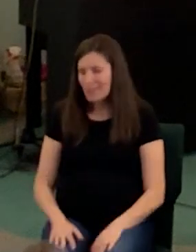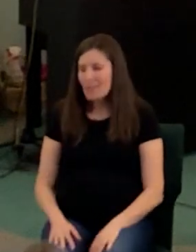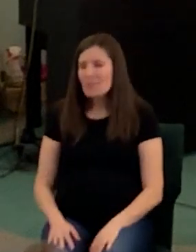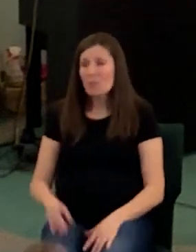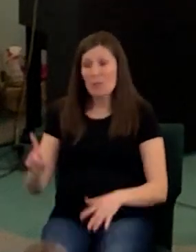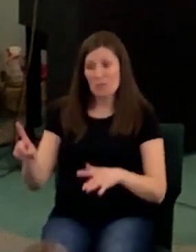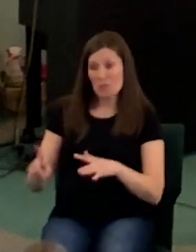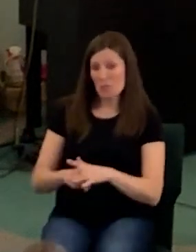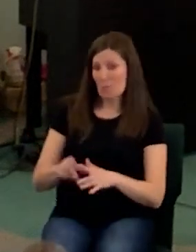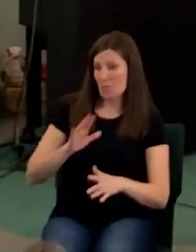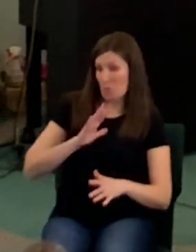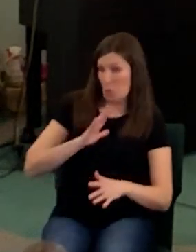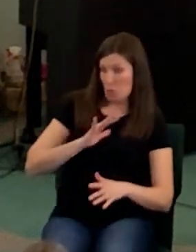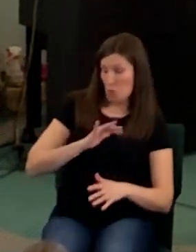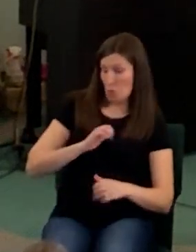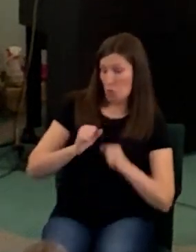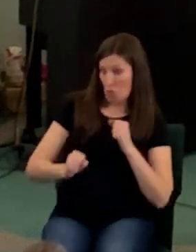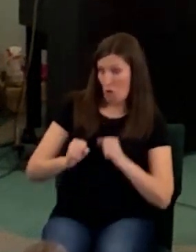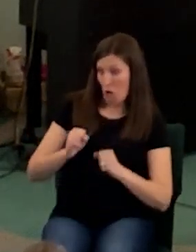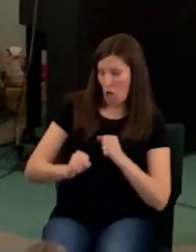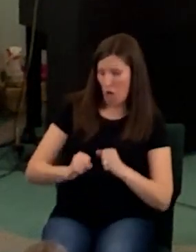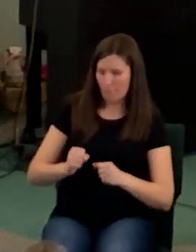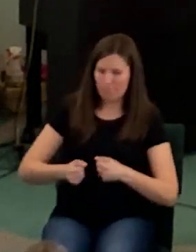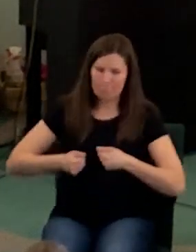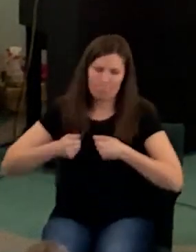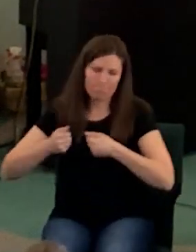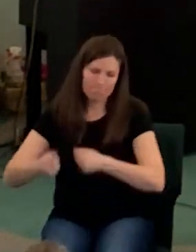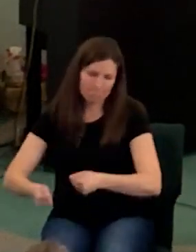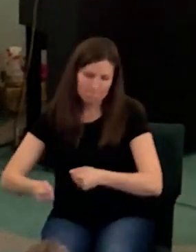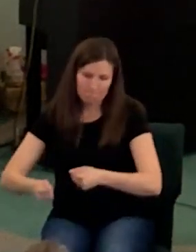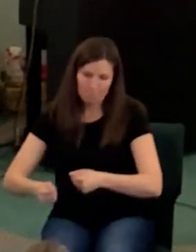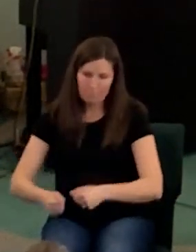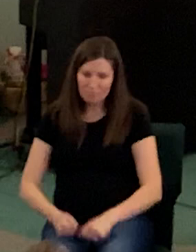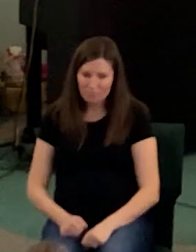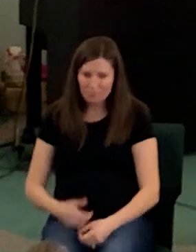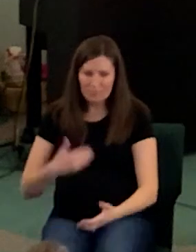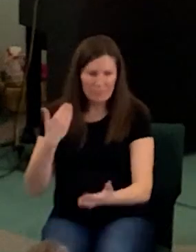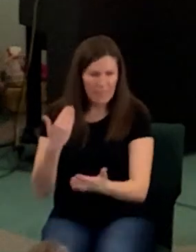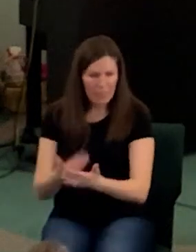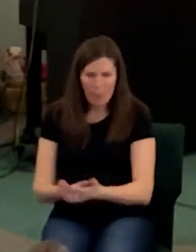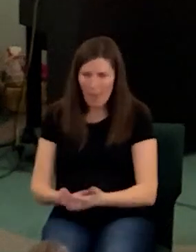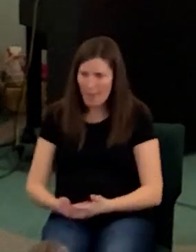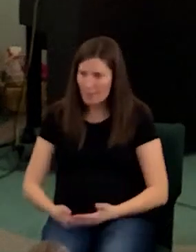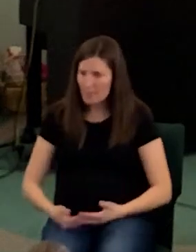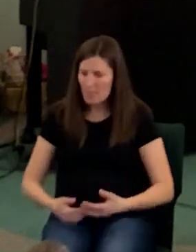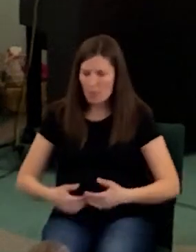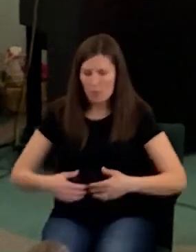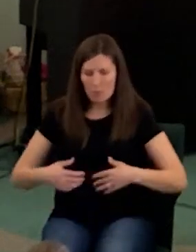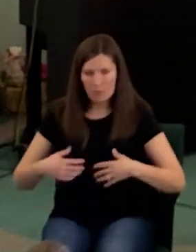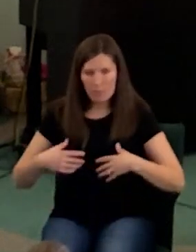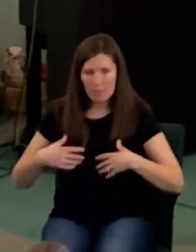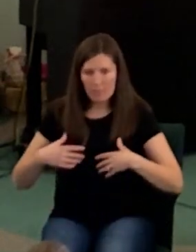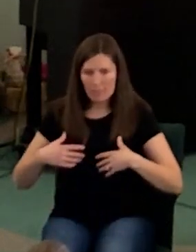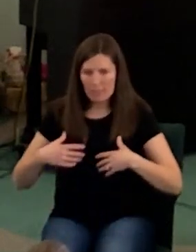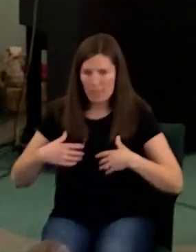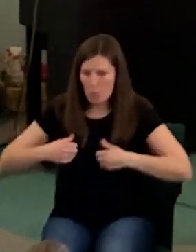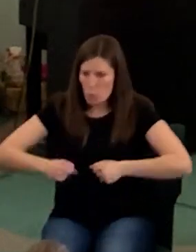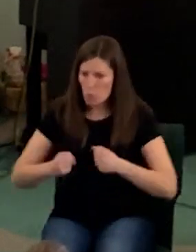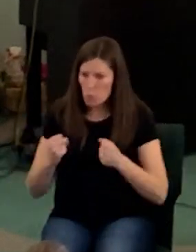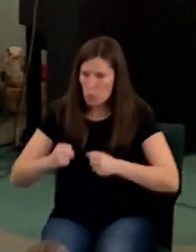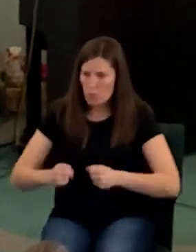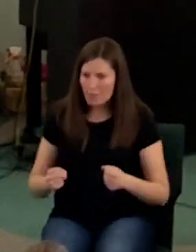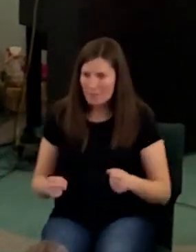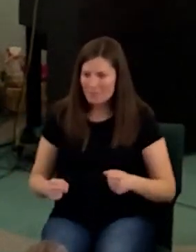in his hot rod. It was a good excuse to drive fast. So he drives right over there and he gets out and he's already huffing and puffing. We haven't even done